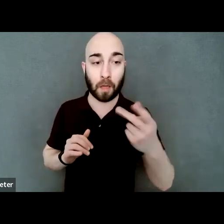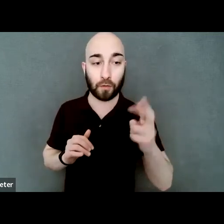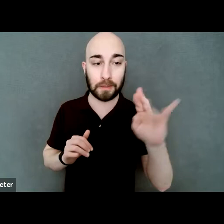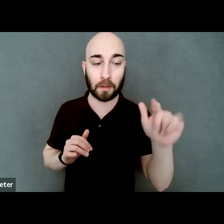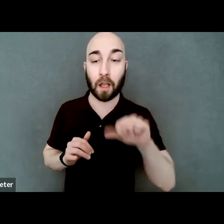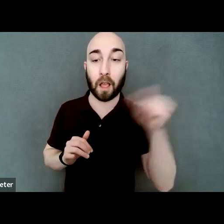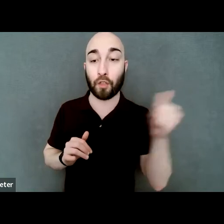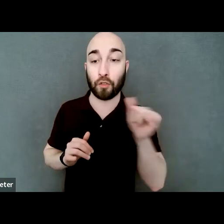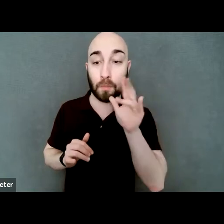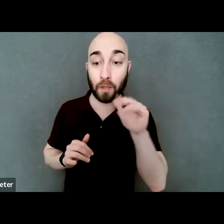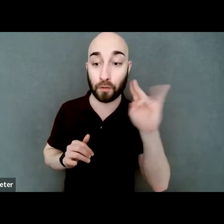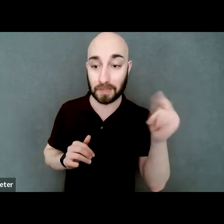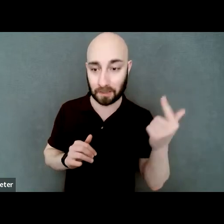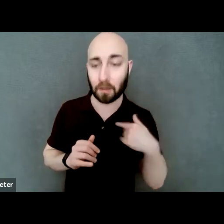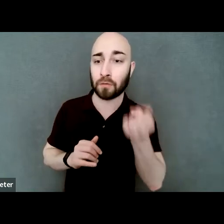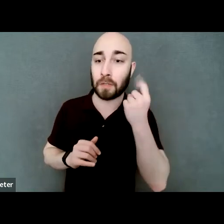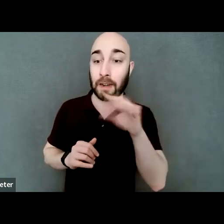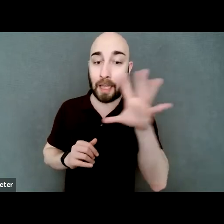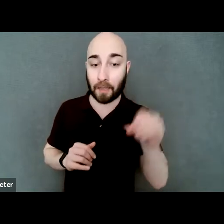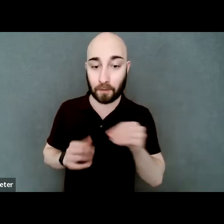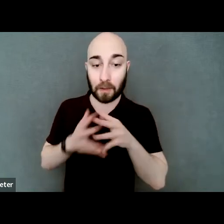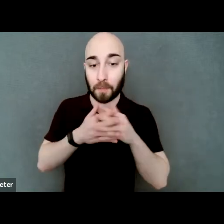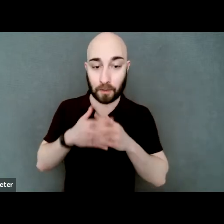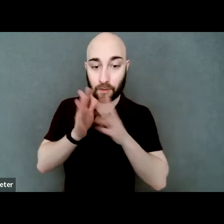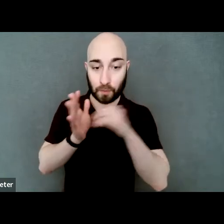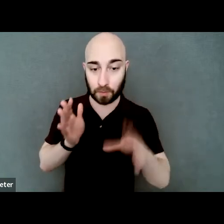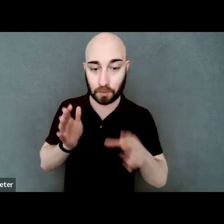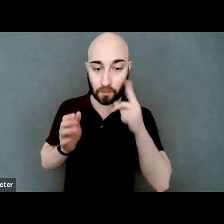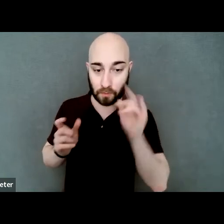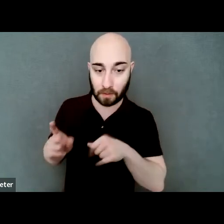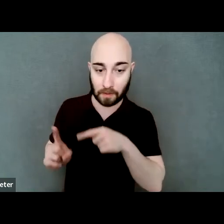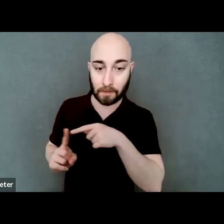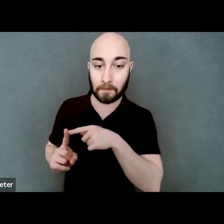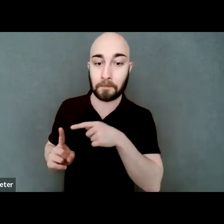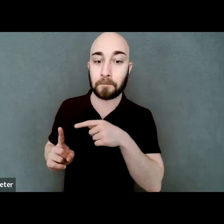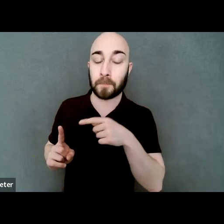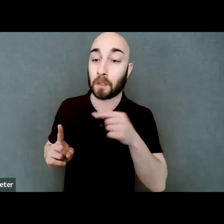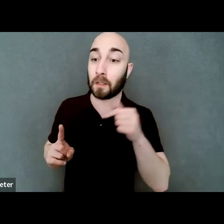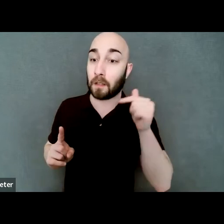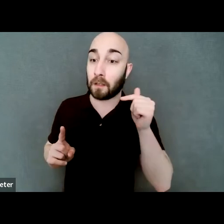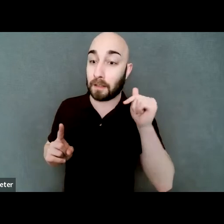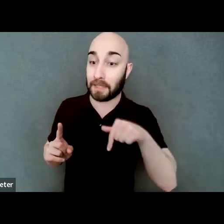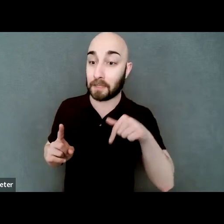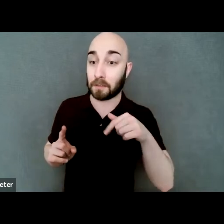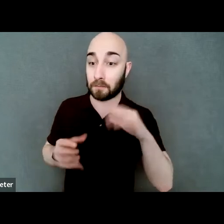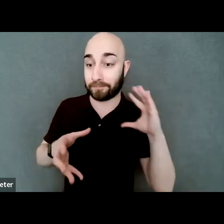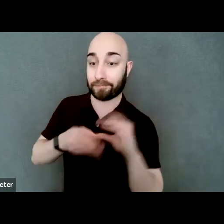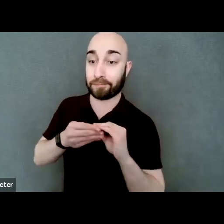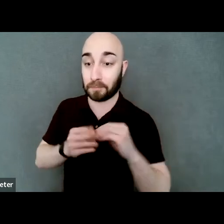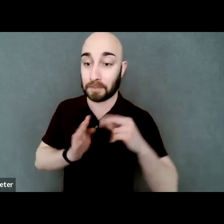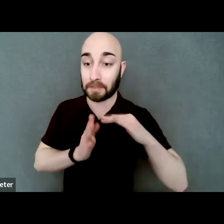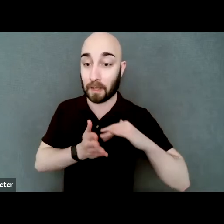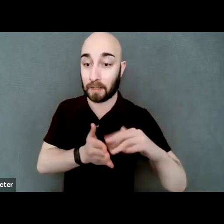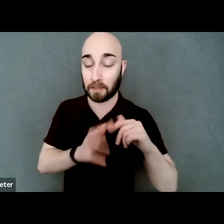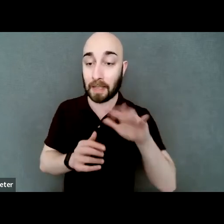Understanding African-American Students' Definitions of Student-Centered Faculty. So in this qualitative study,